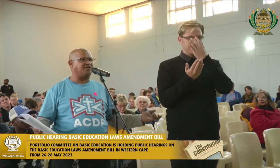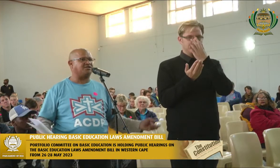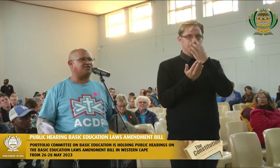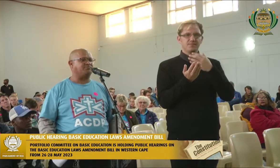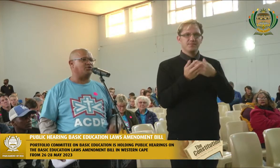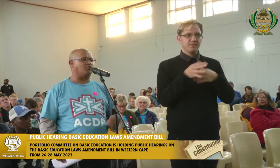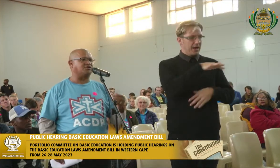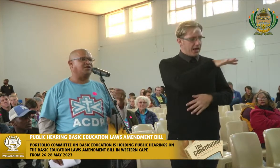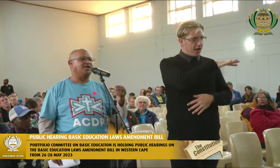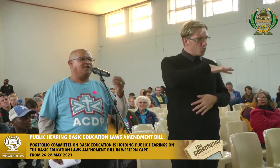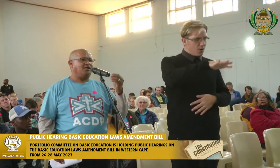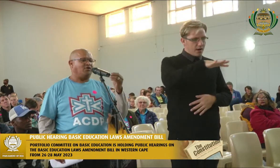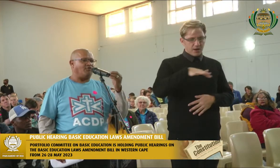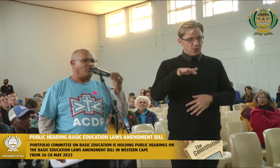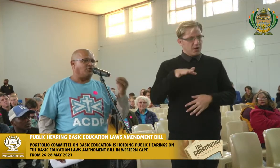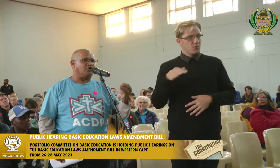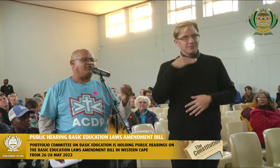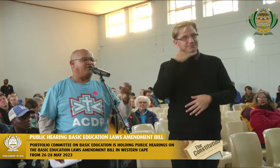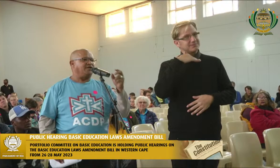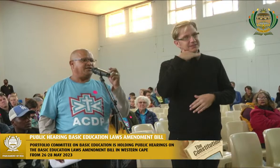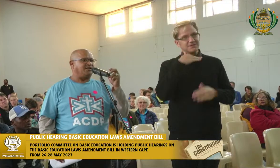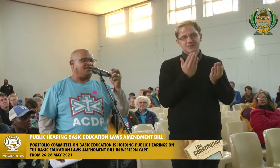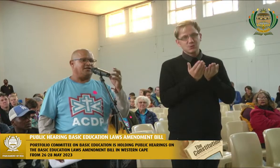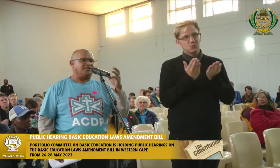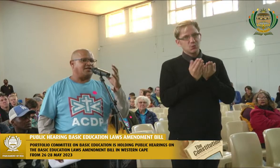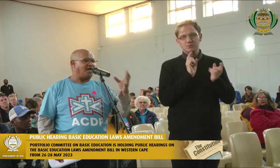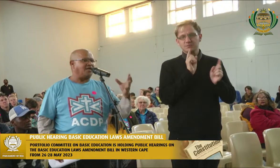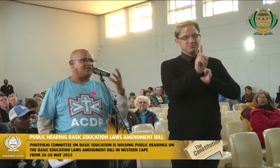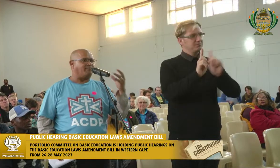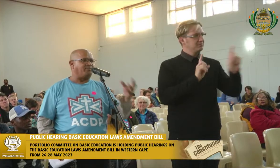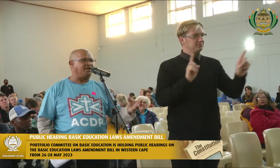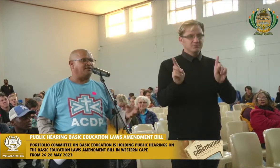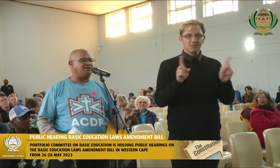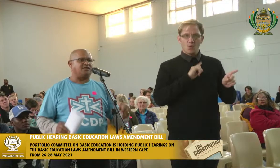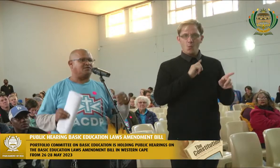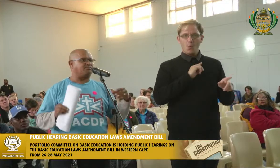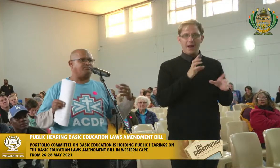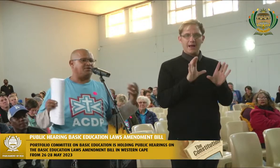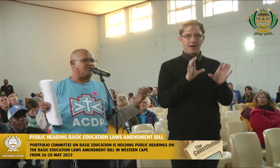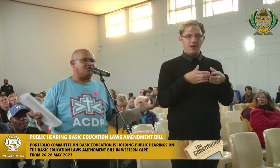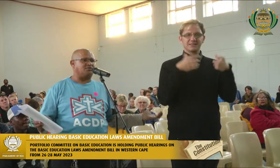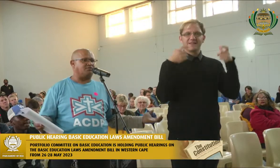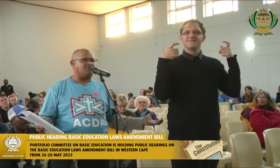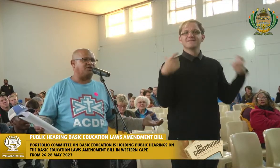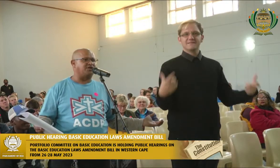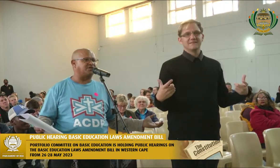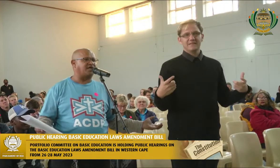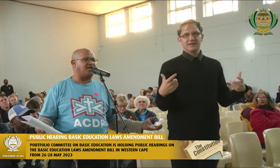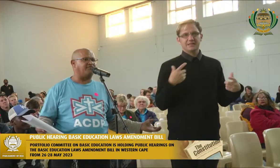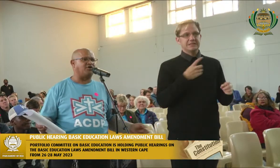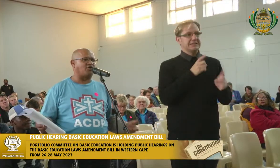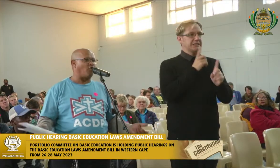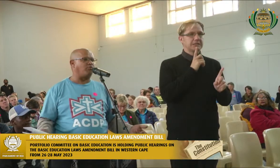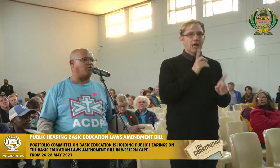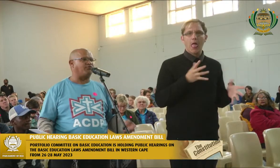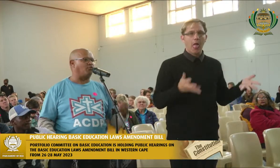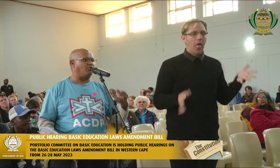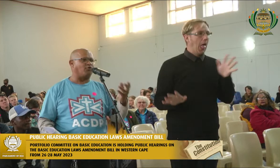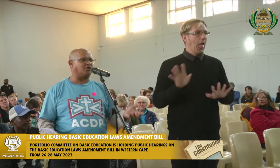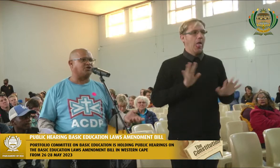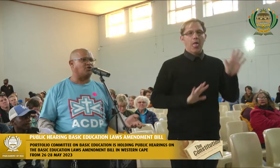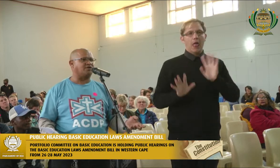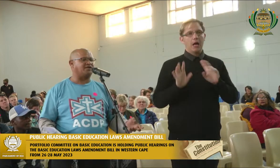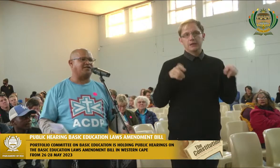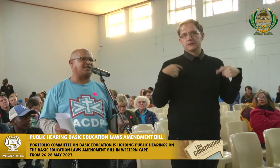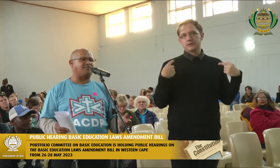in the areas, because of course of the classes are big, the teachers can't even cope